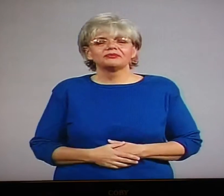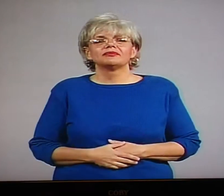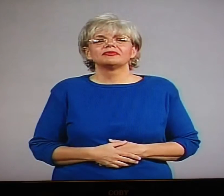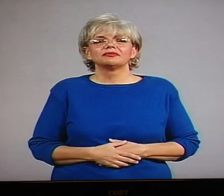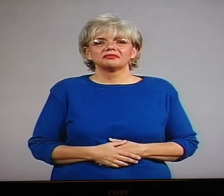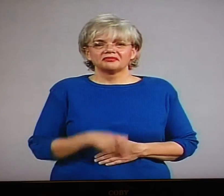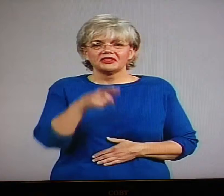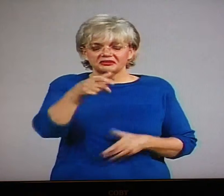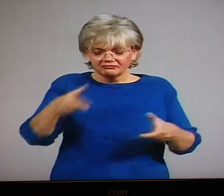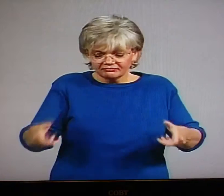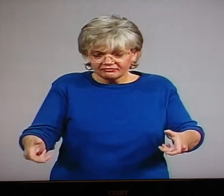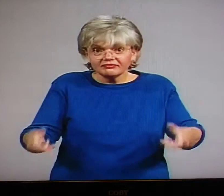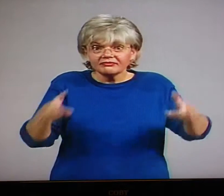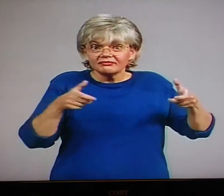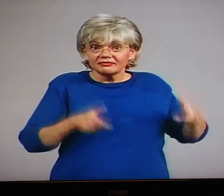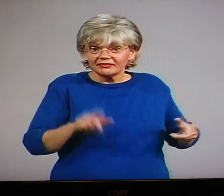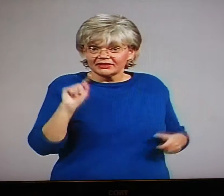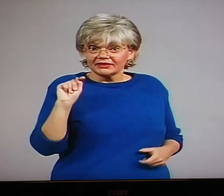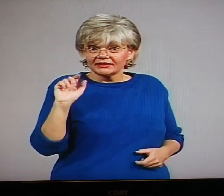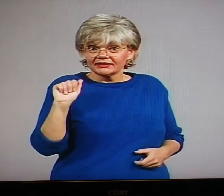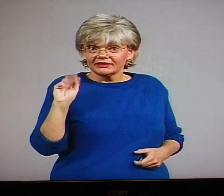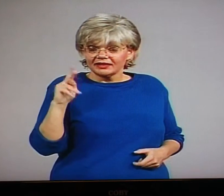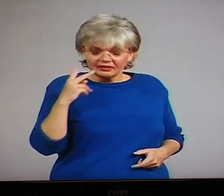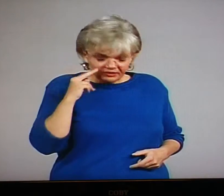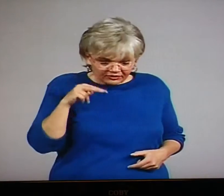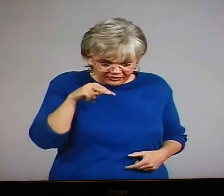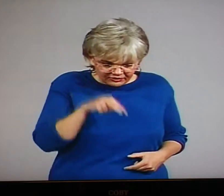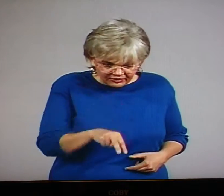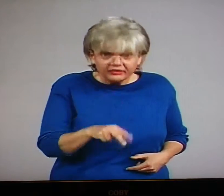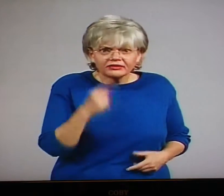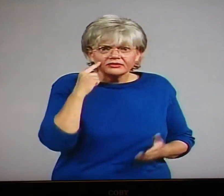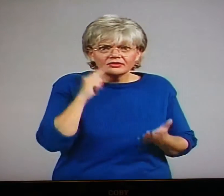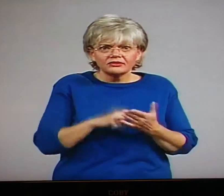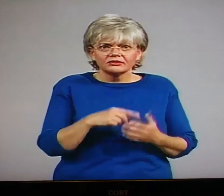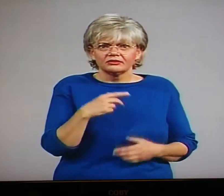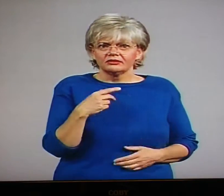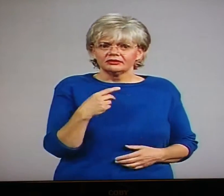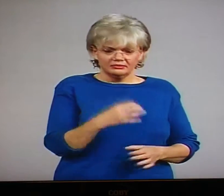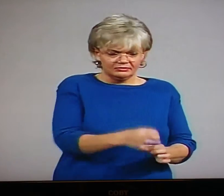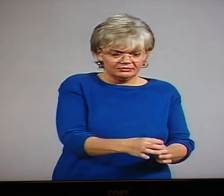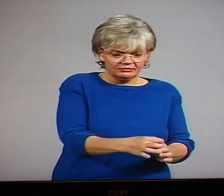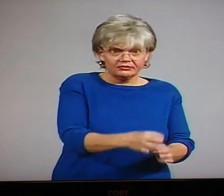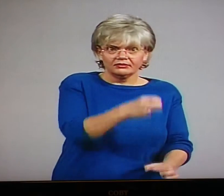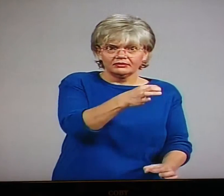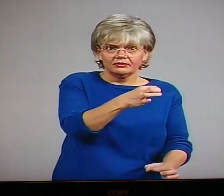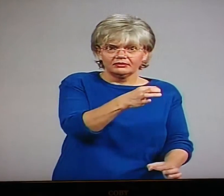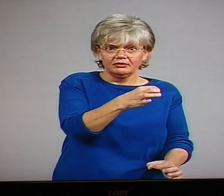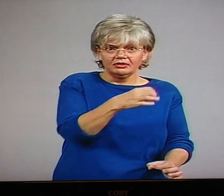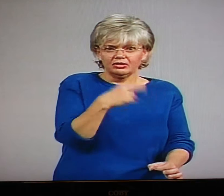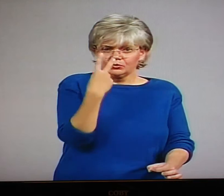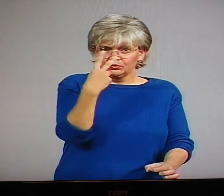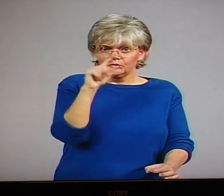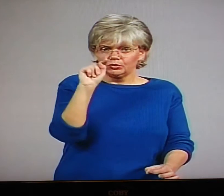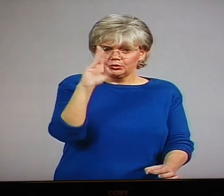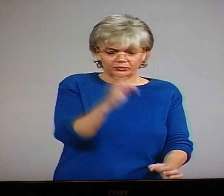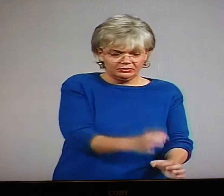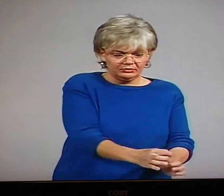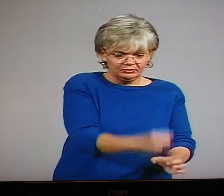You might wonder how a toilet works. If you take the lid off of the toilet and look into the tank, you'll notice